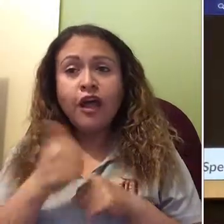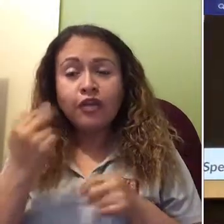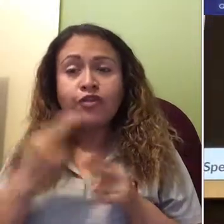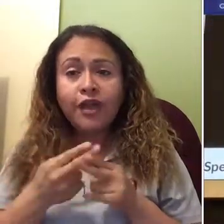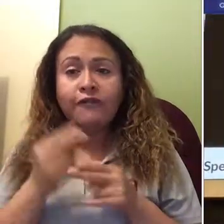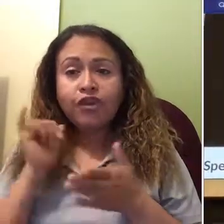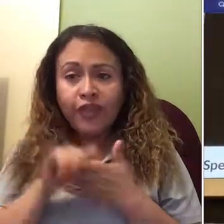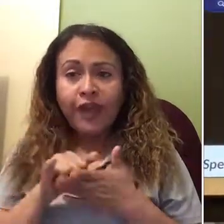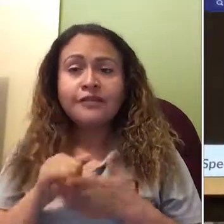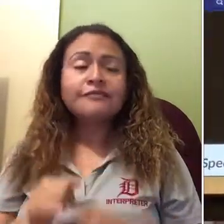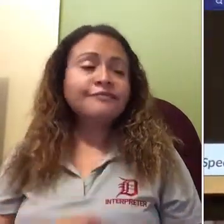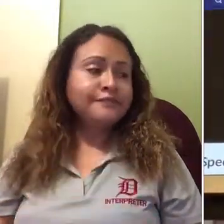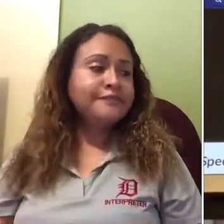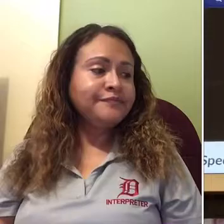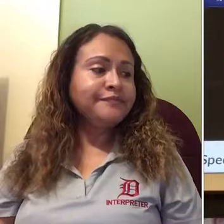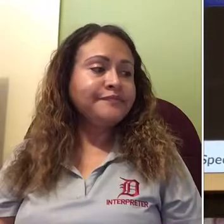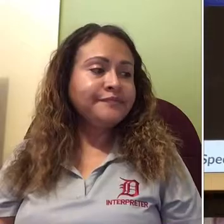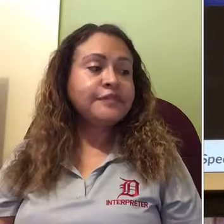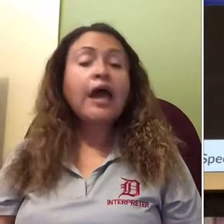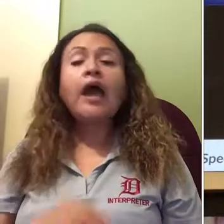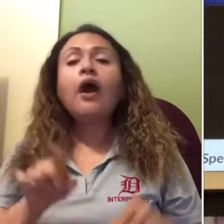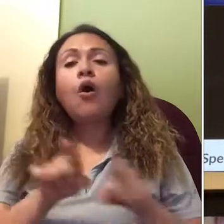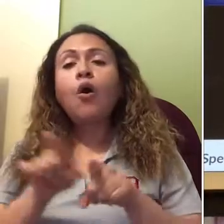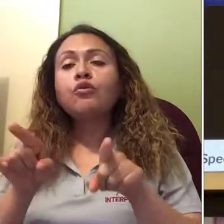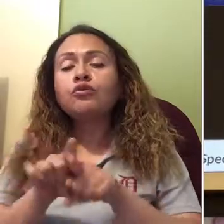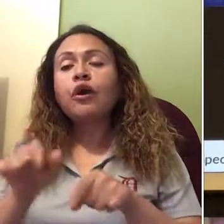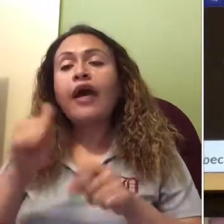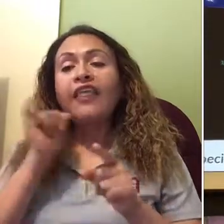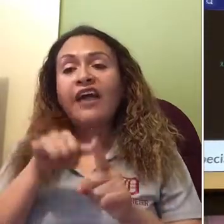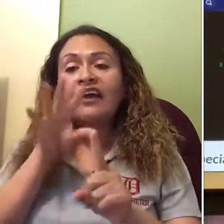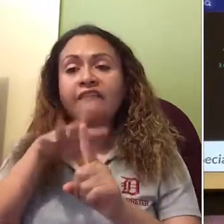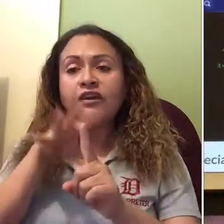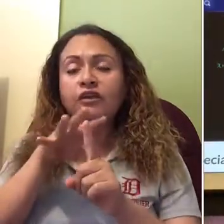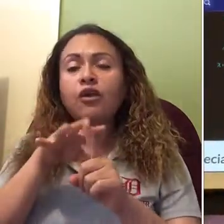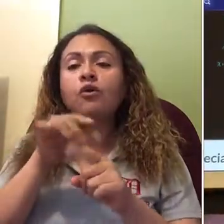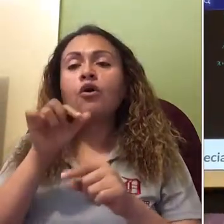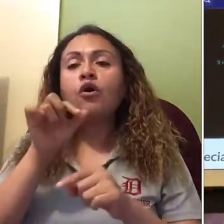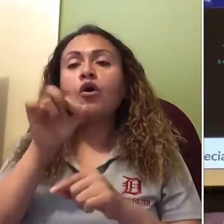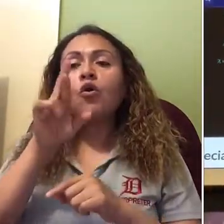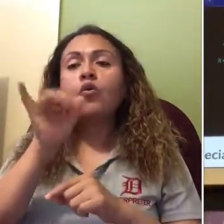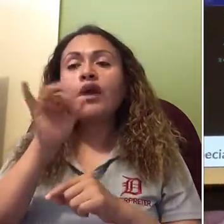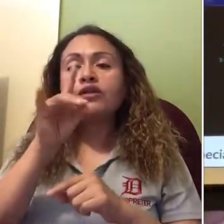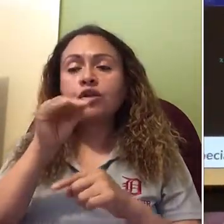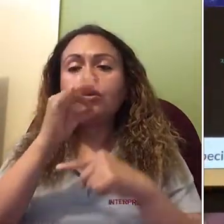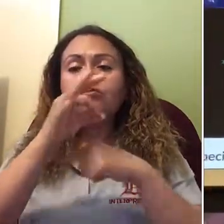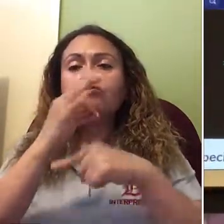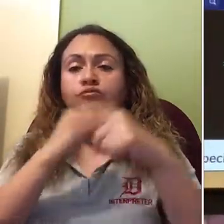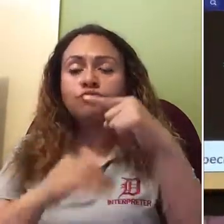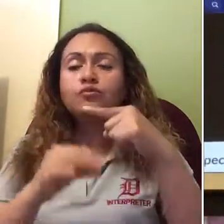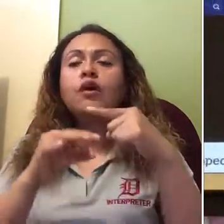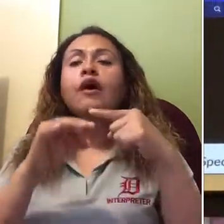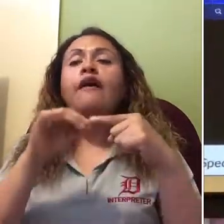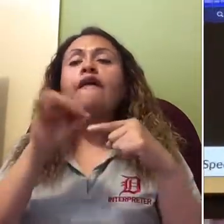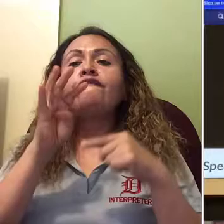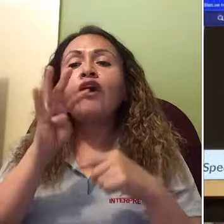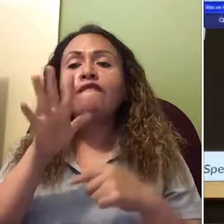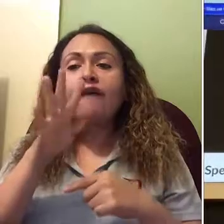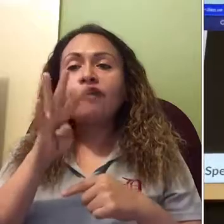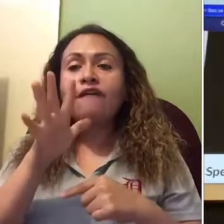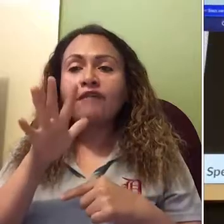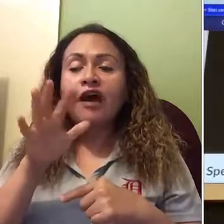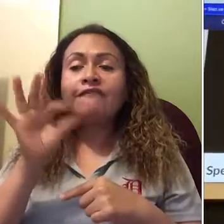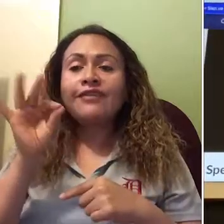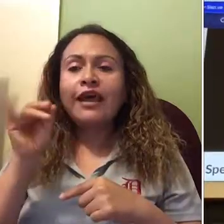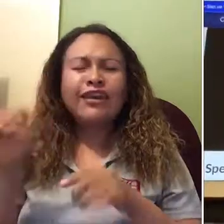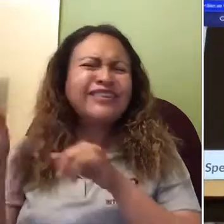45, 45, 90 triangle. And what I want to do in this video is come up with the ratios for the sides of a 45, 45, 90 triangle, just like we did for a 30,